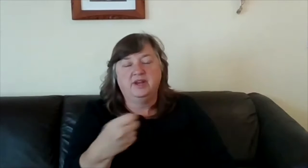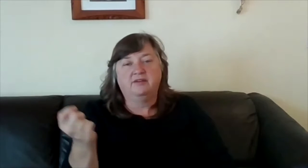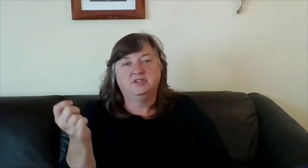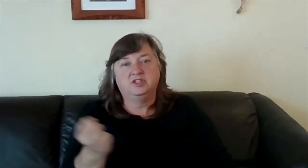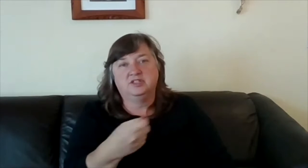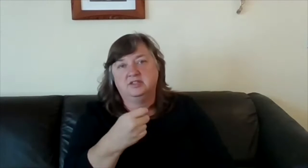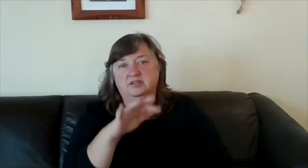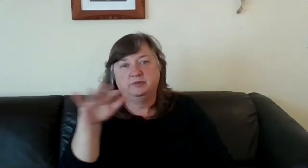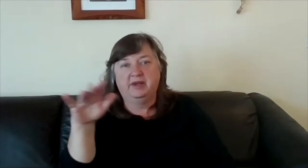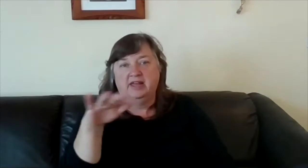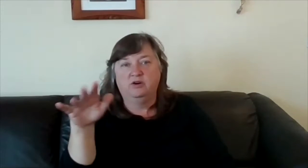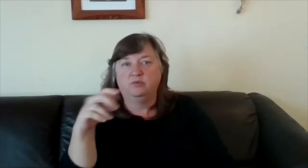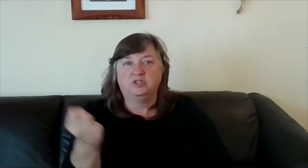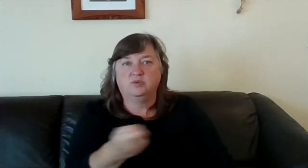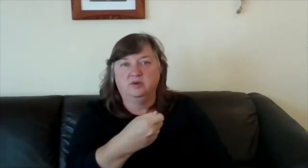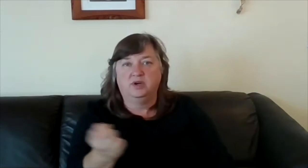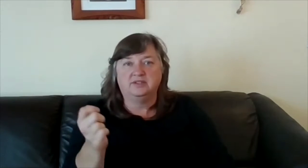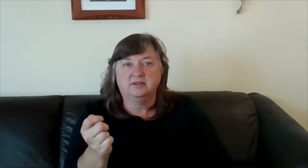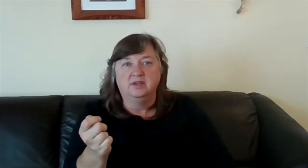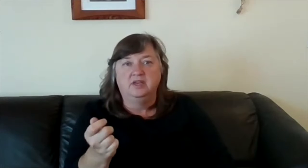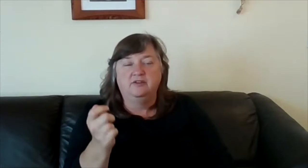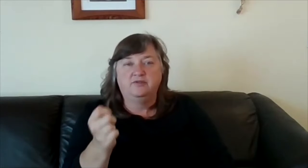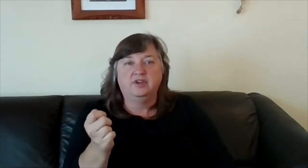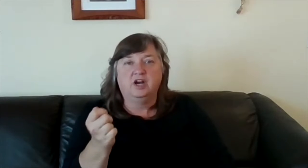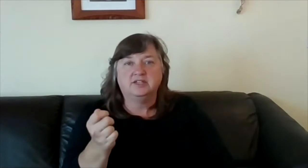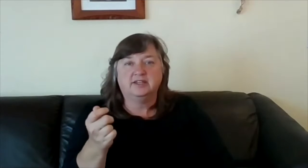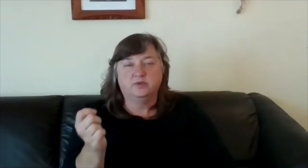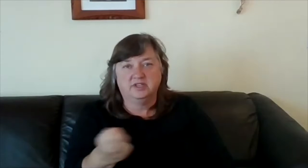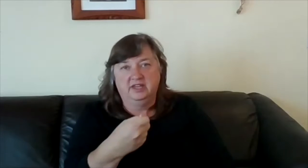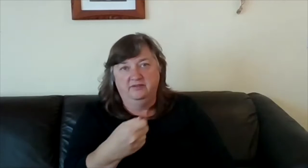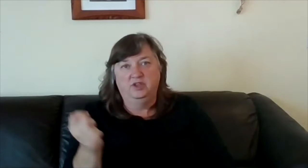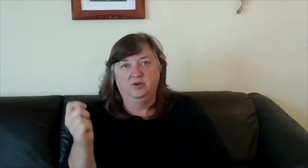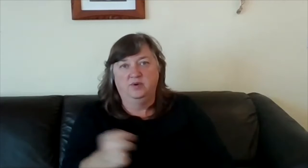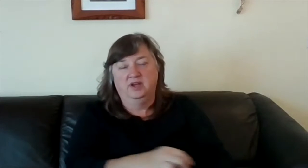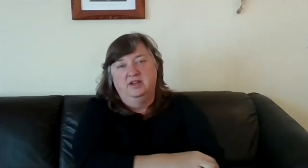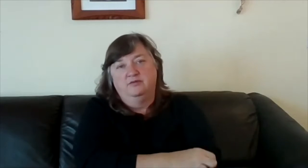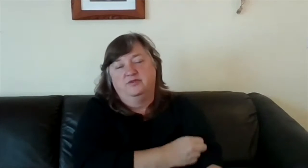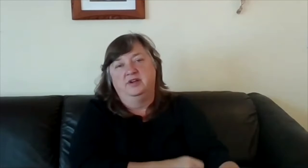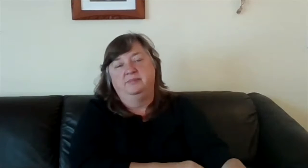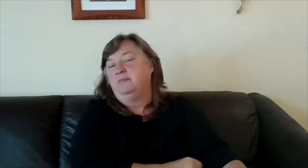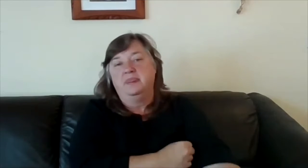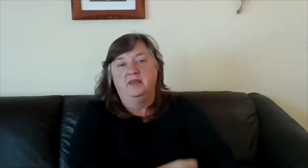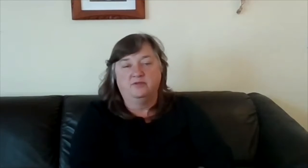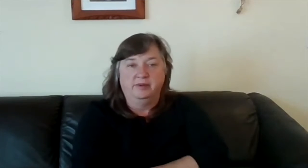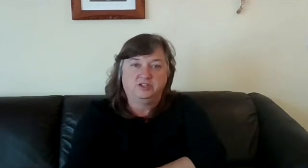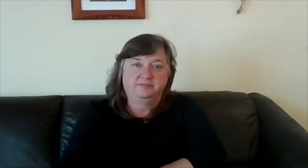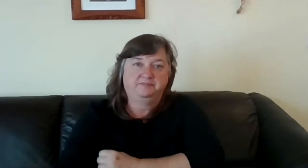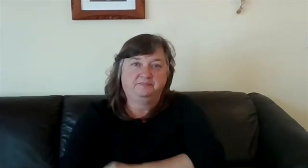have to just spell out which one it was if the context wasn't giving you enough information.